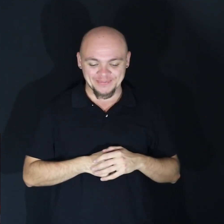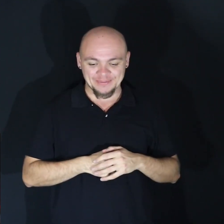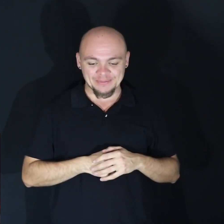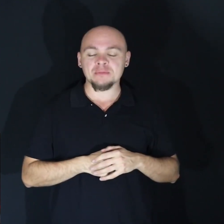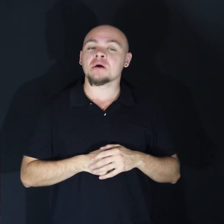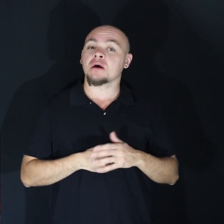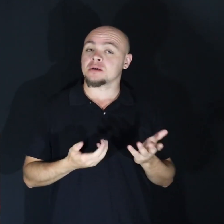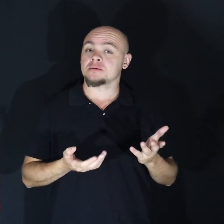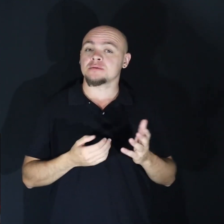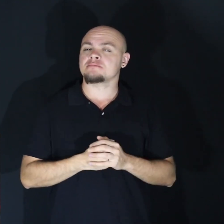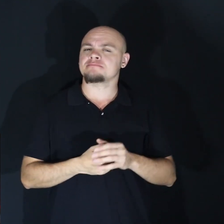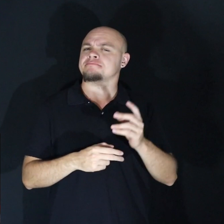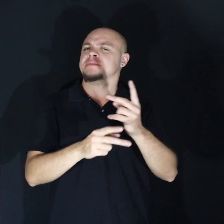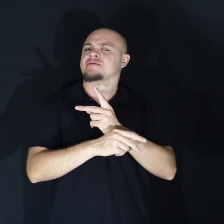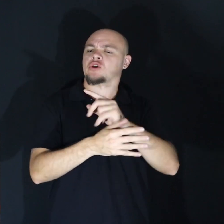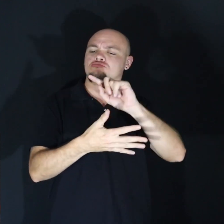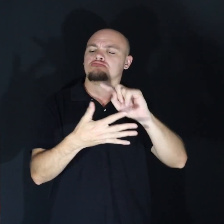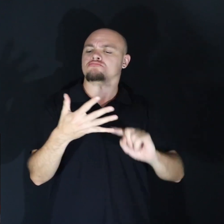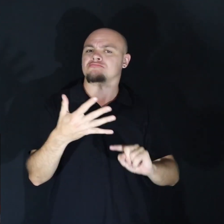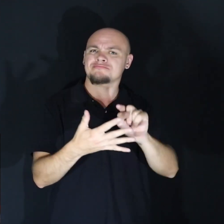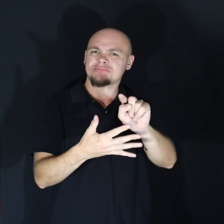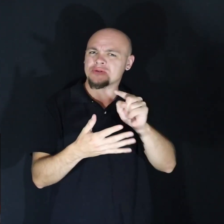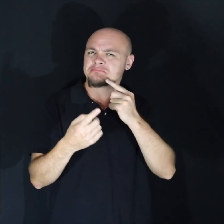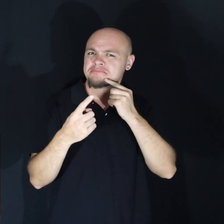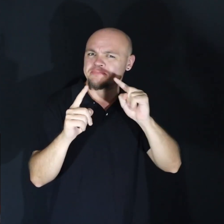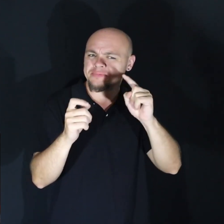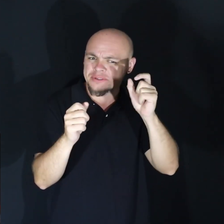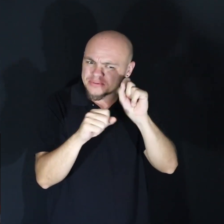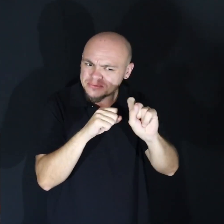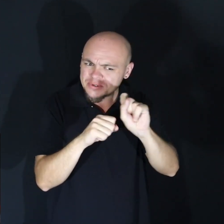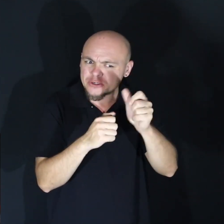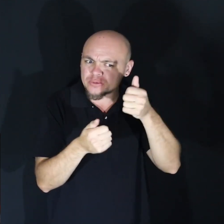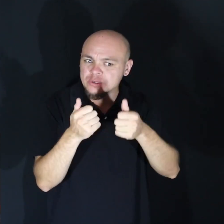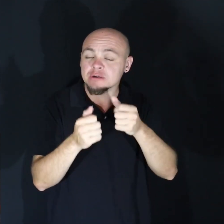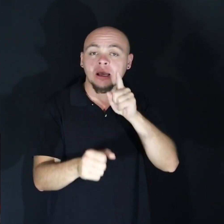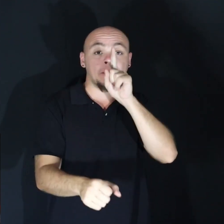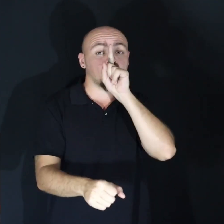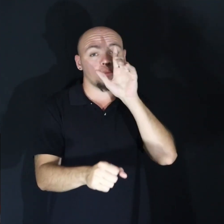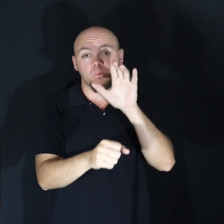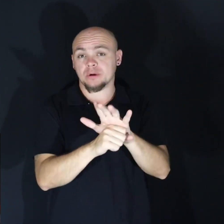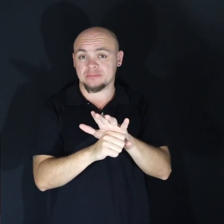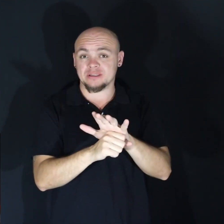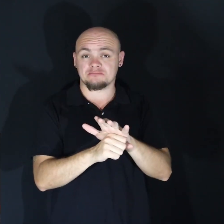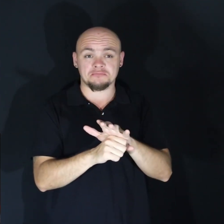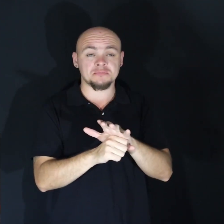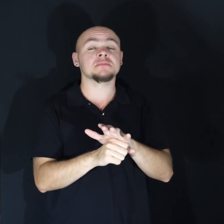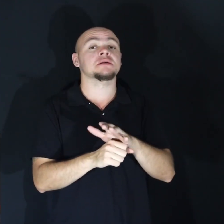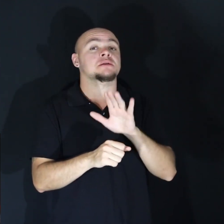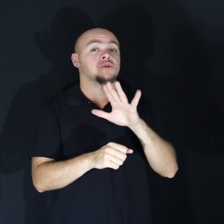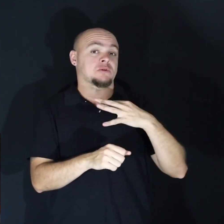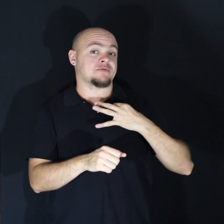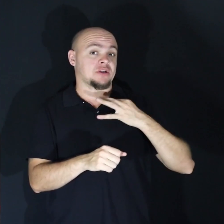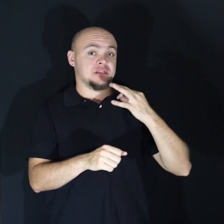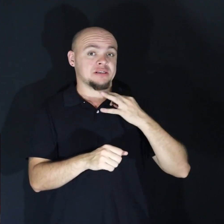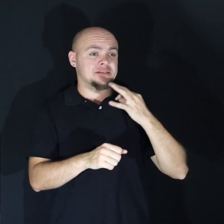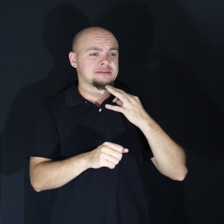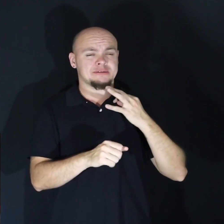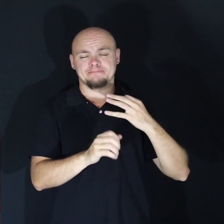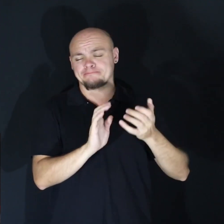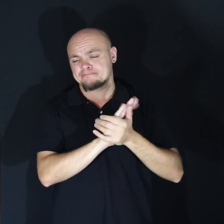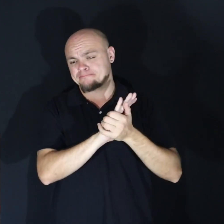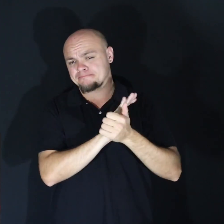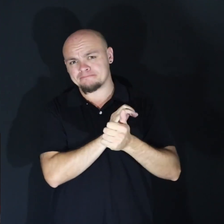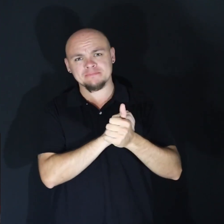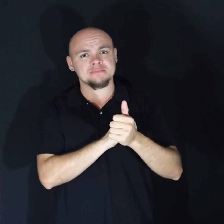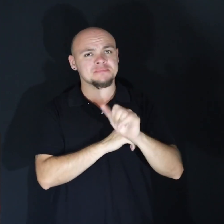And figure out which ones you need to work on. I guarantee that you will see a better path to becoming a really your